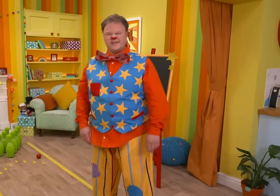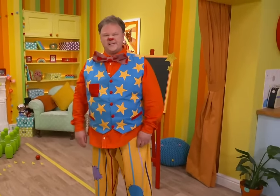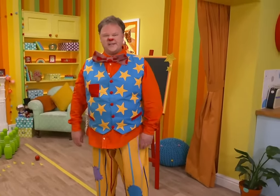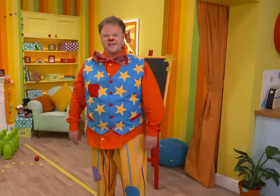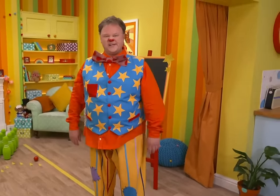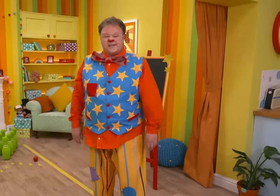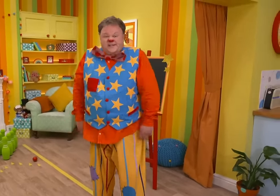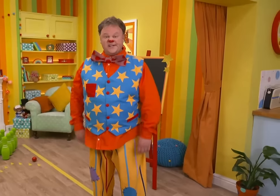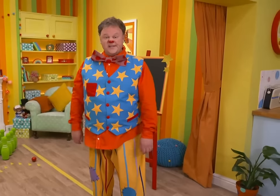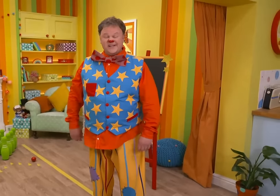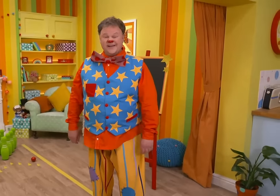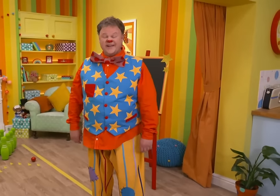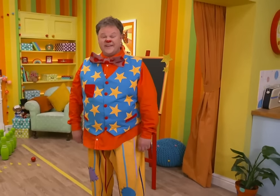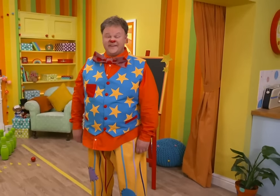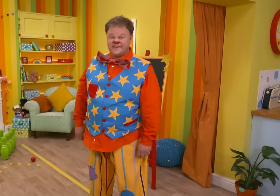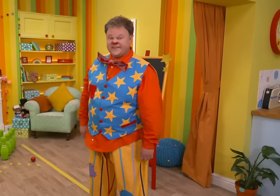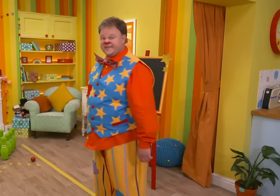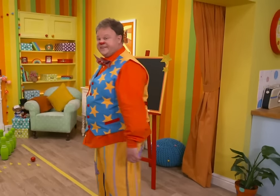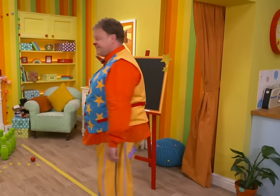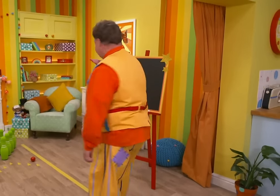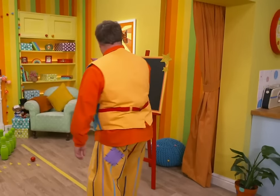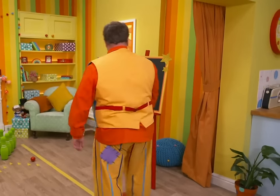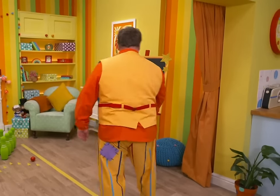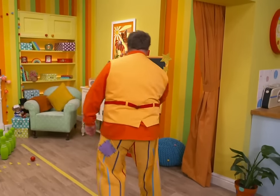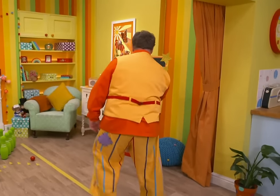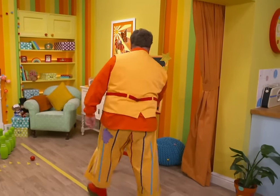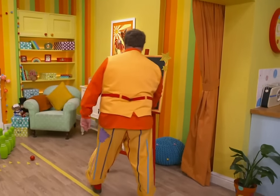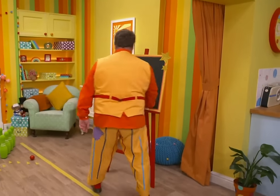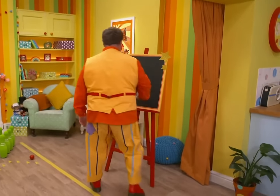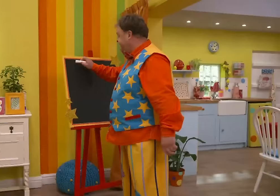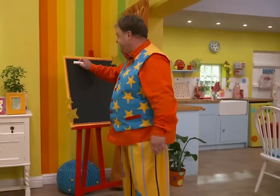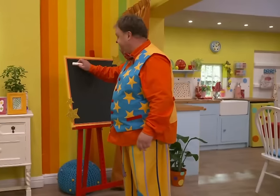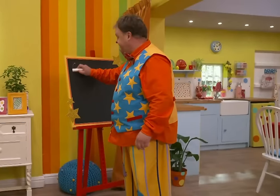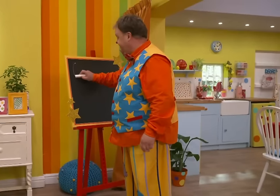Oh, nearly, Mr. Tumble. Why don't you keep on trying?